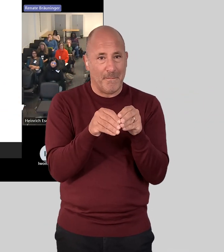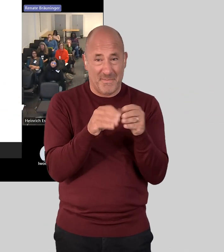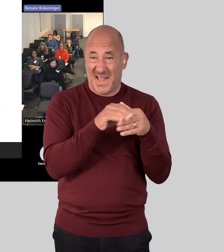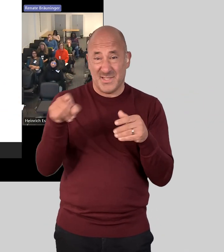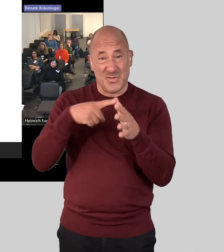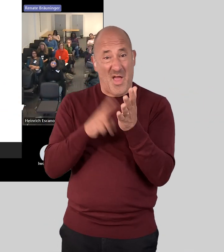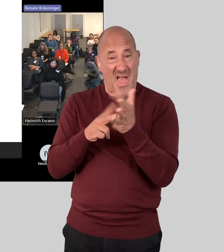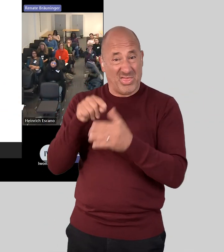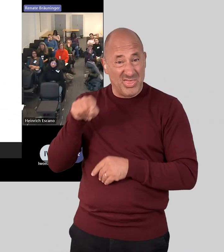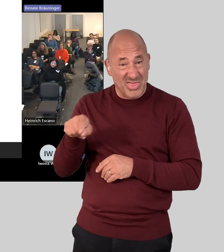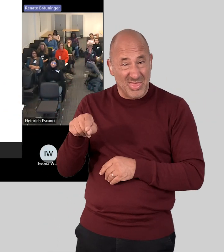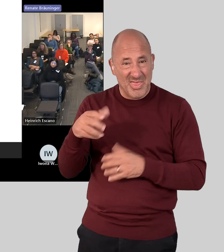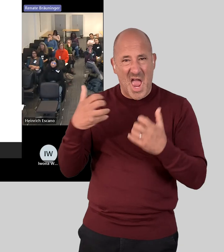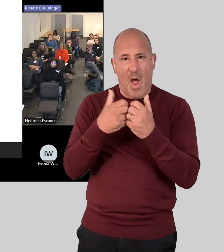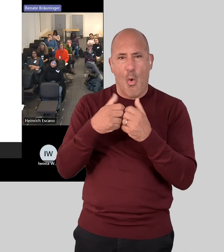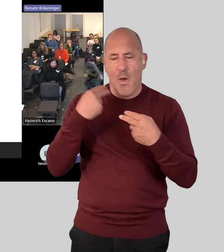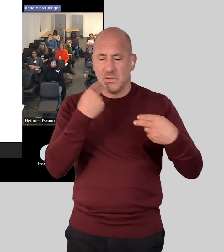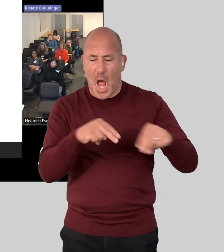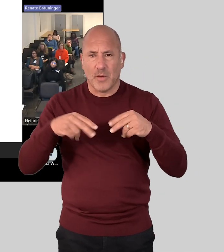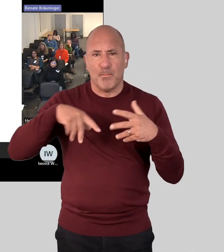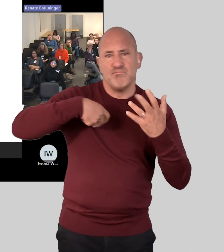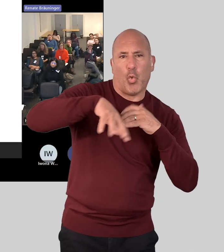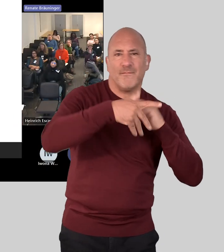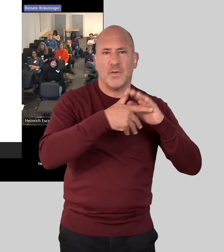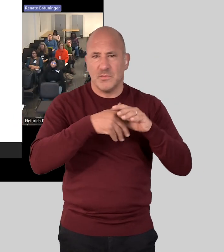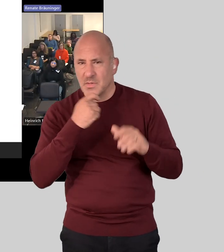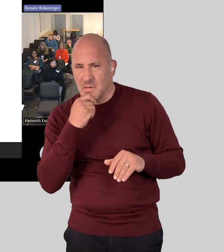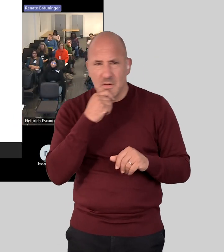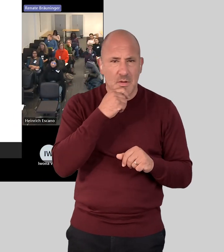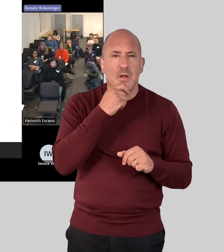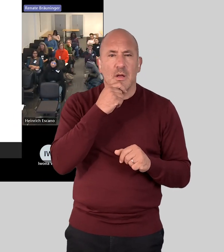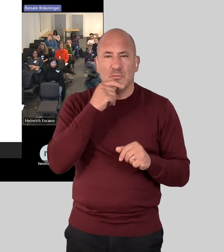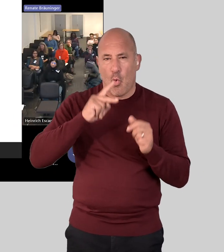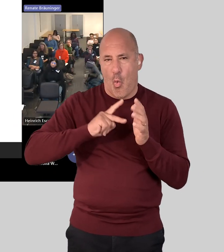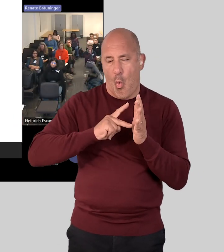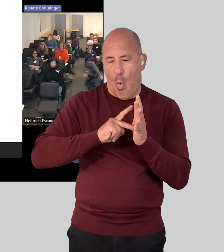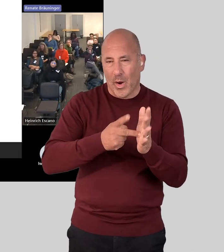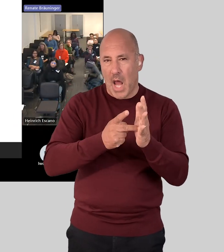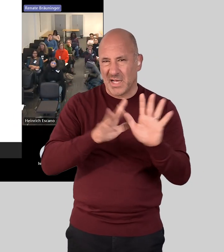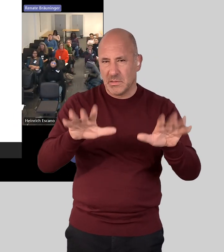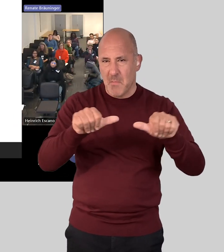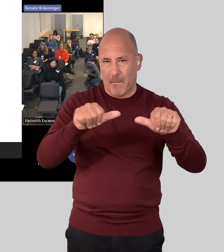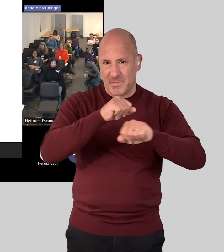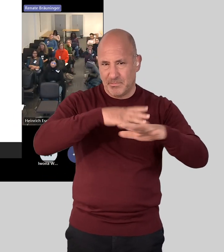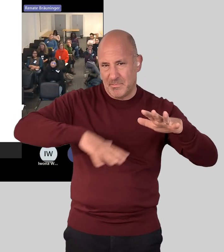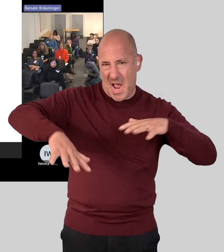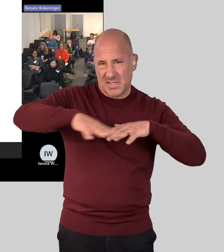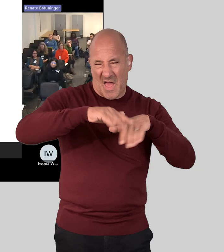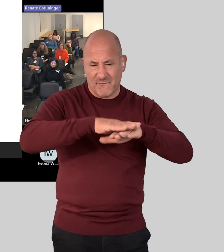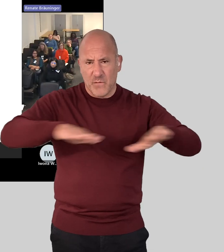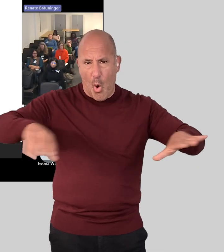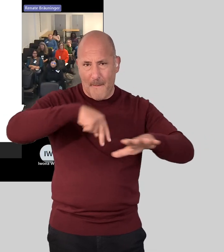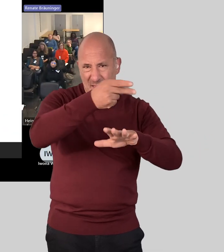with regards to the Kersmaker, a sort of the way she generates movement, the way she organizes movement